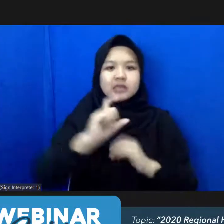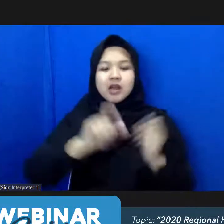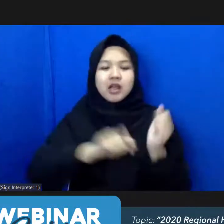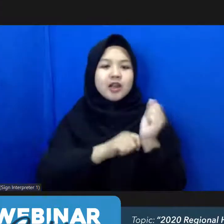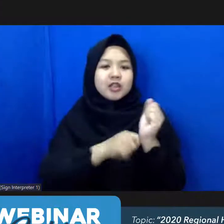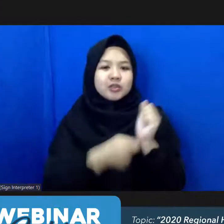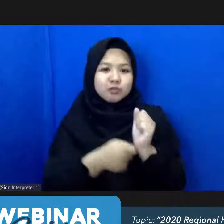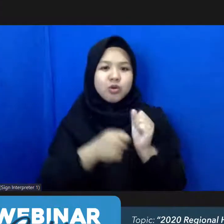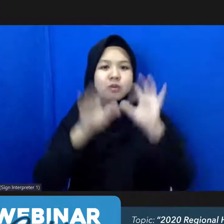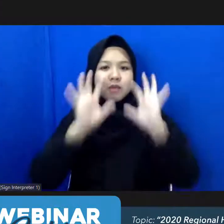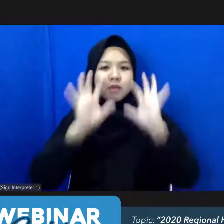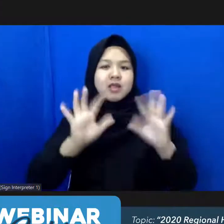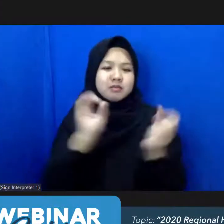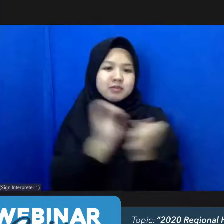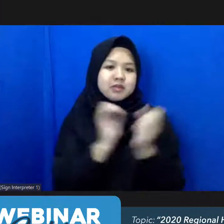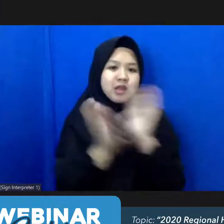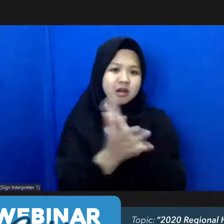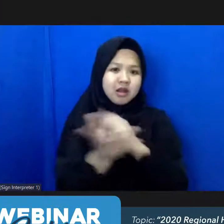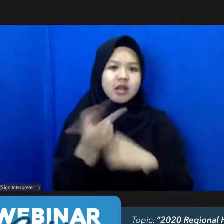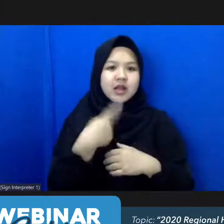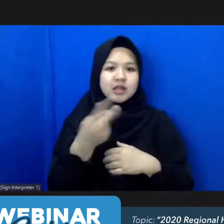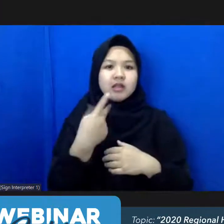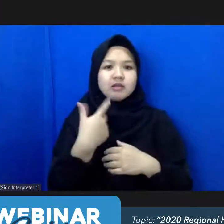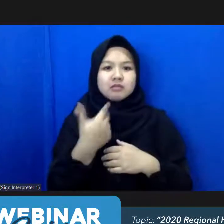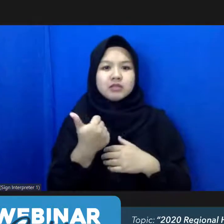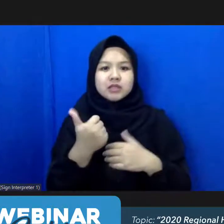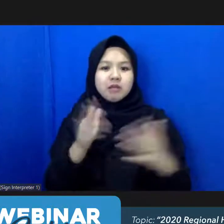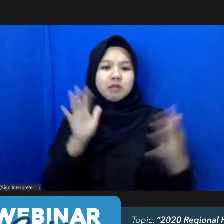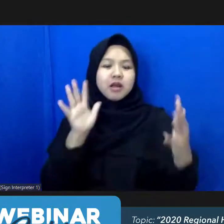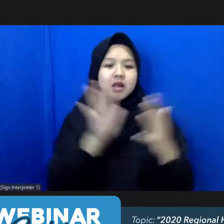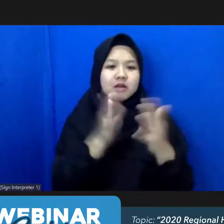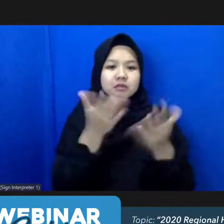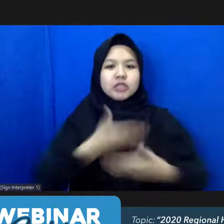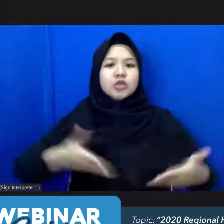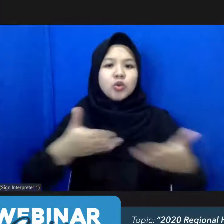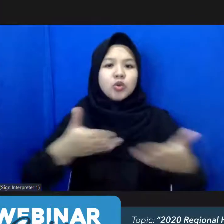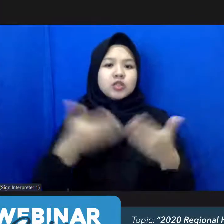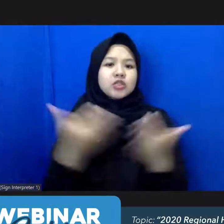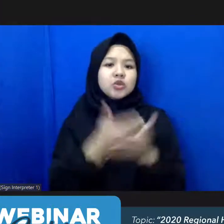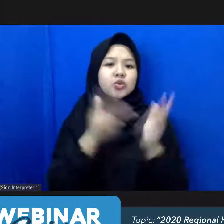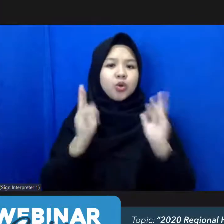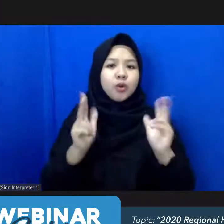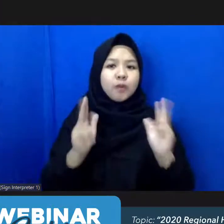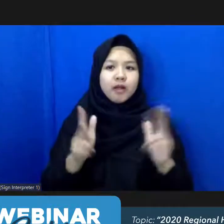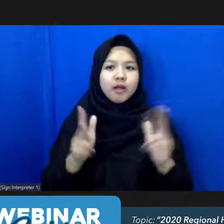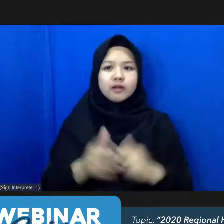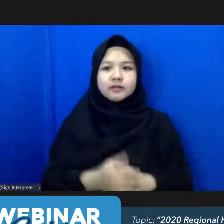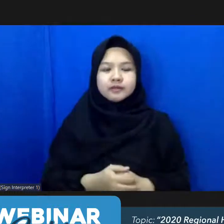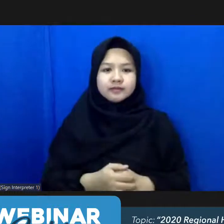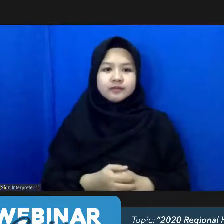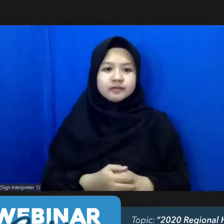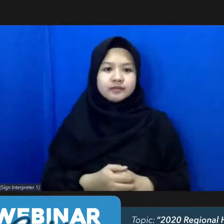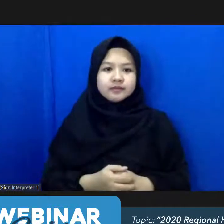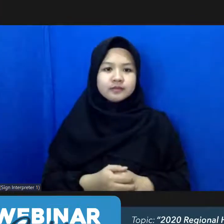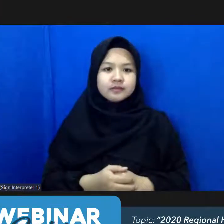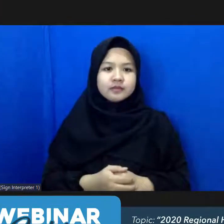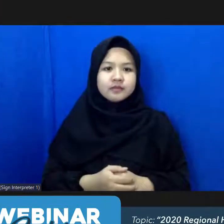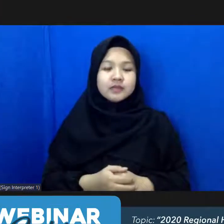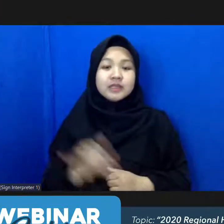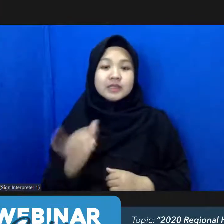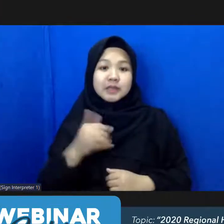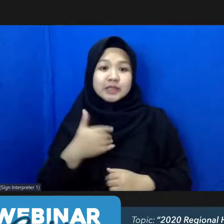that we can learn and take forward in this new normal age. And as you might have seen in the invitation,